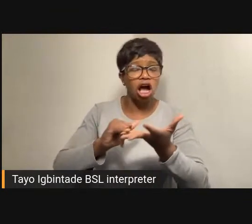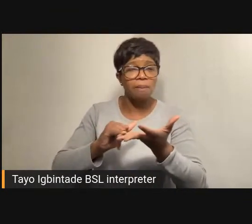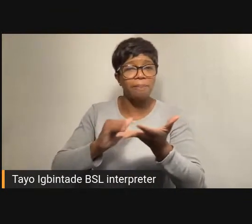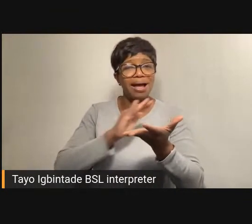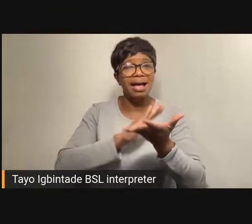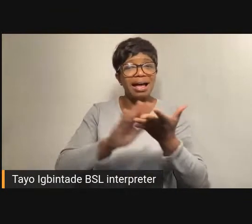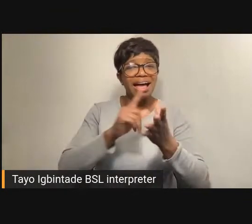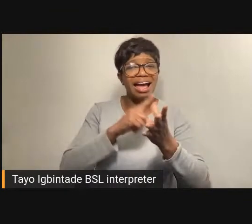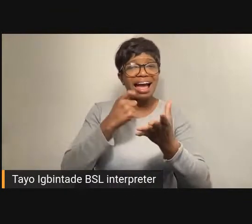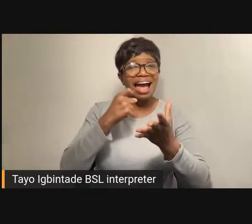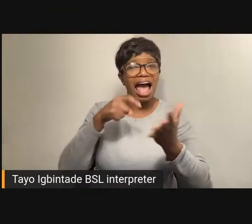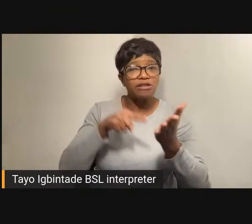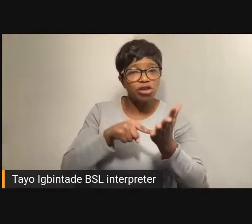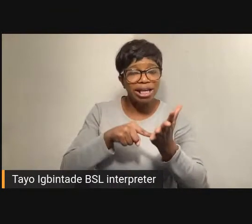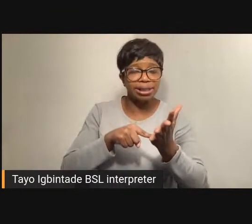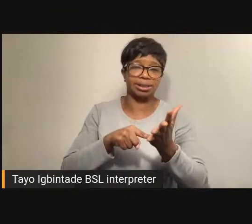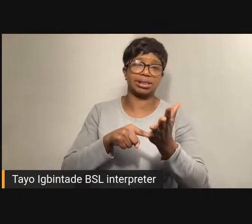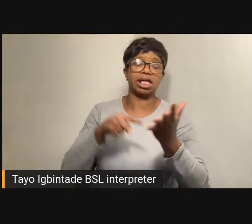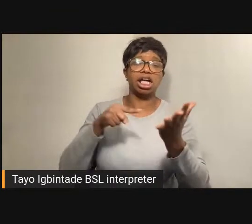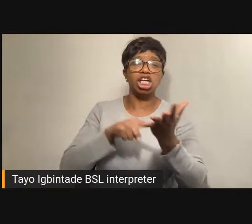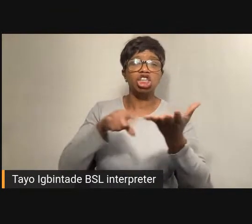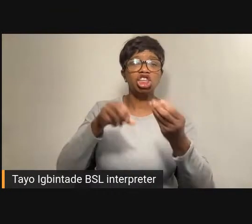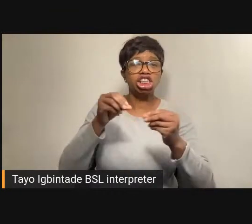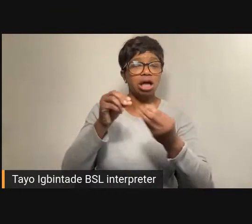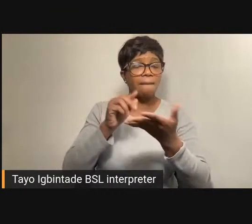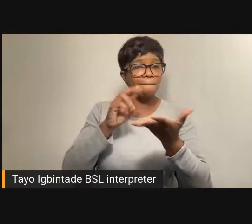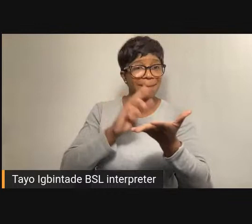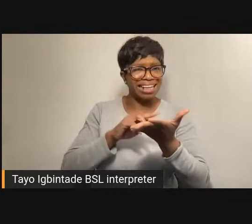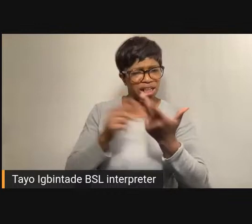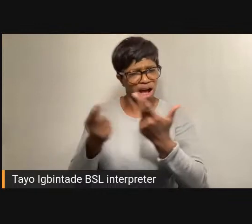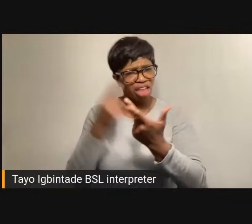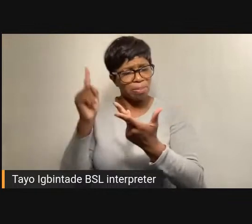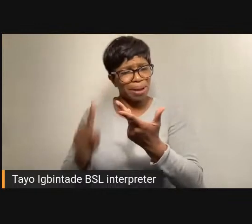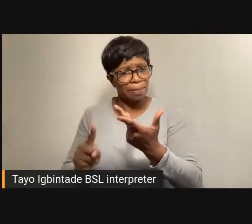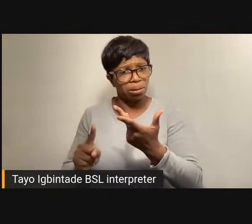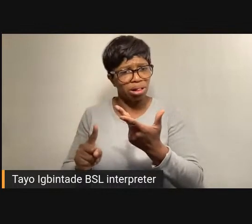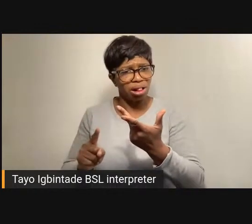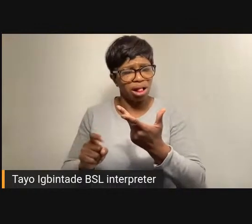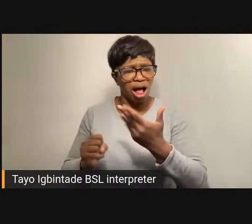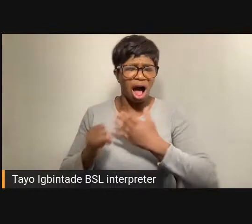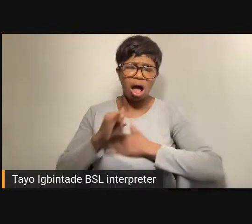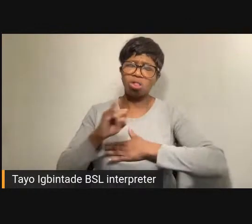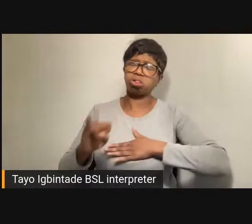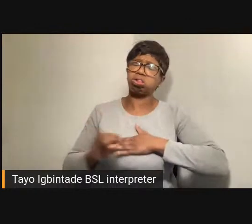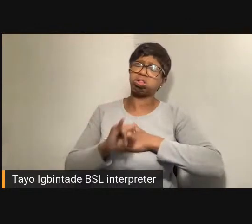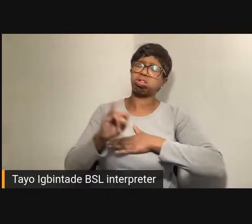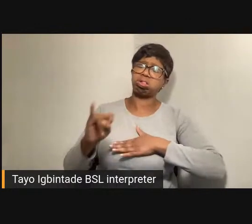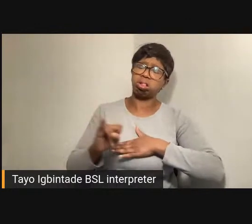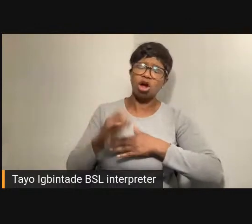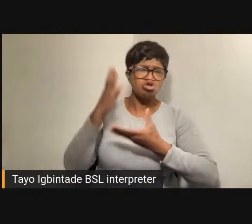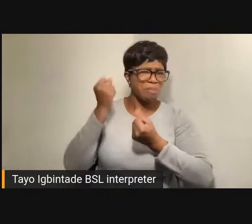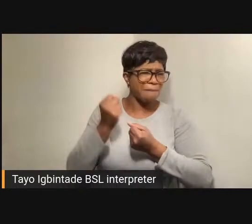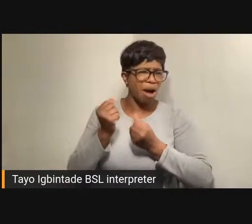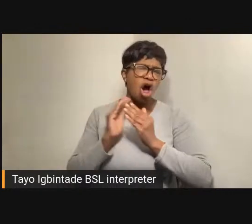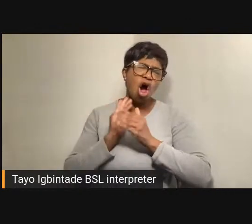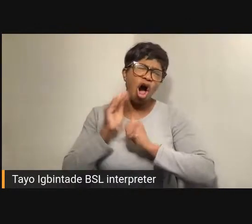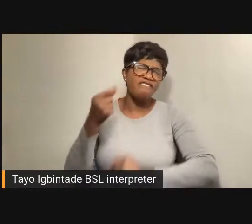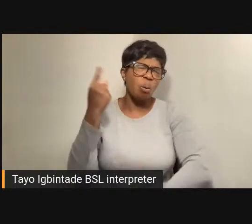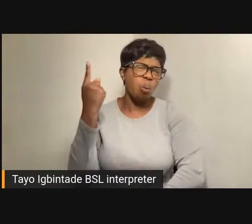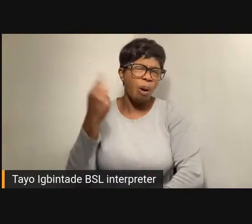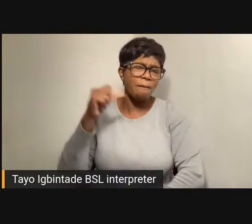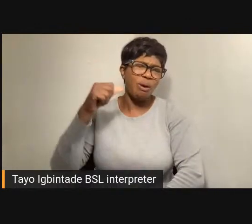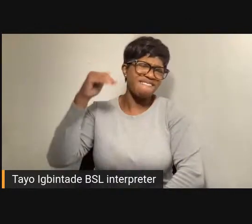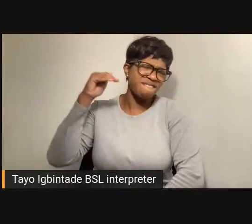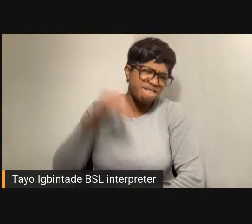our trauma remains as we remember over 1.5 million Black bodies suffered during the Middle Passage